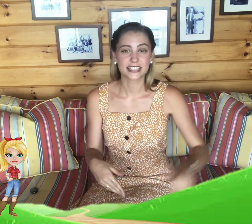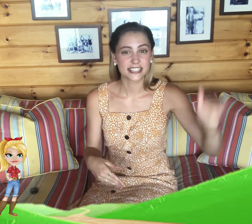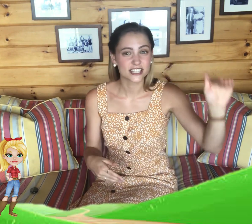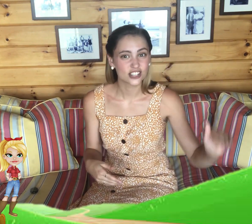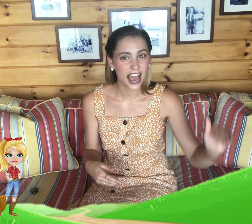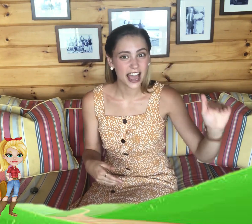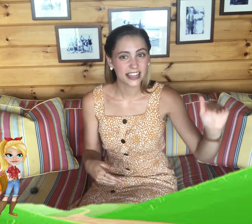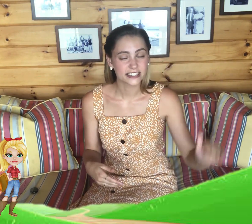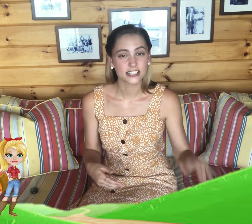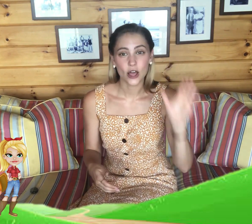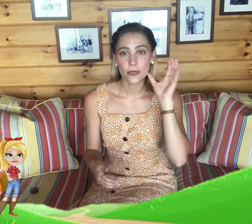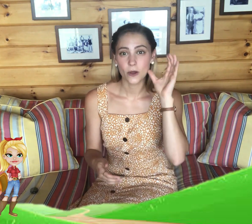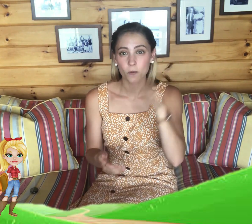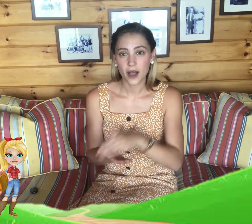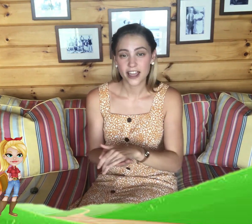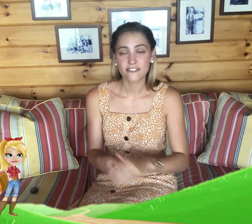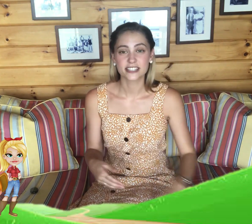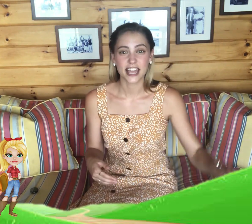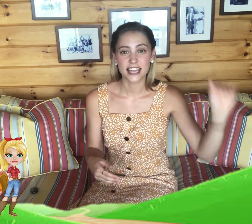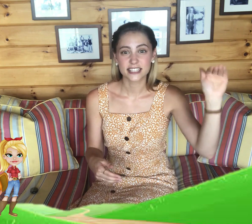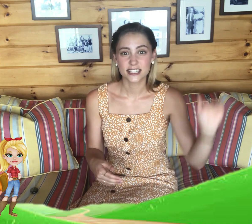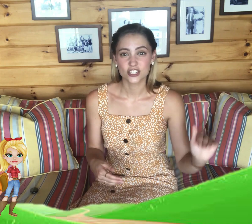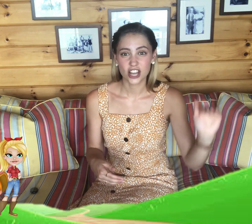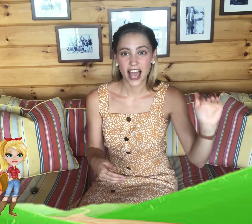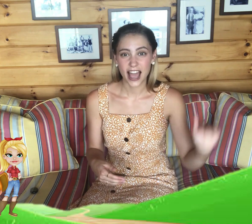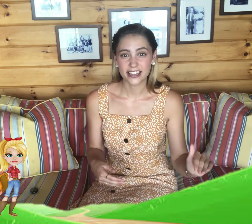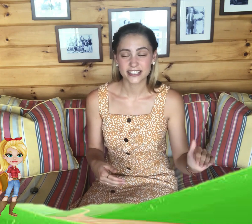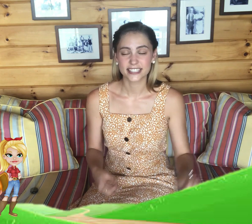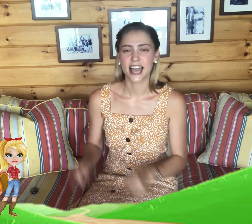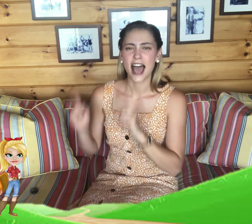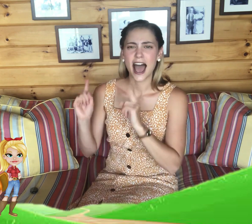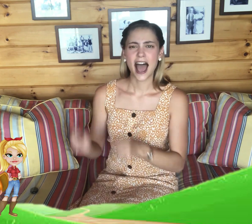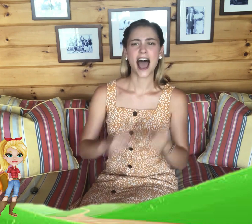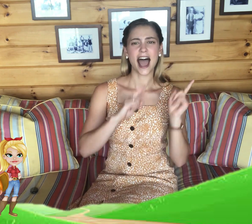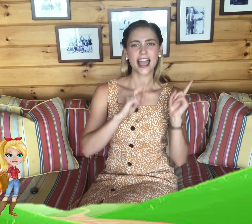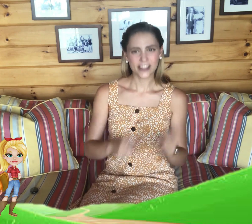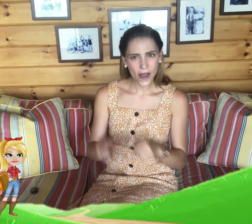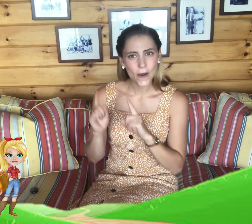Farmer